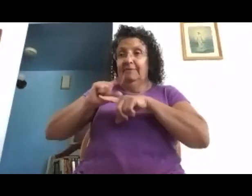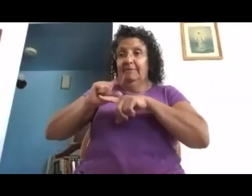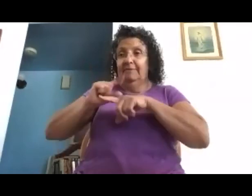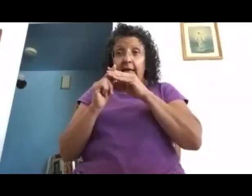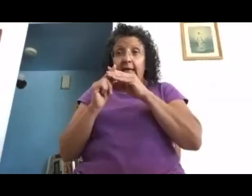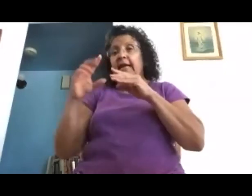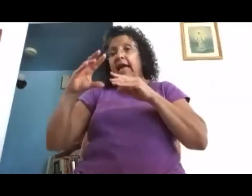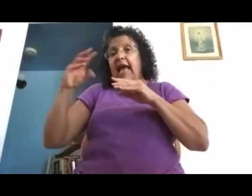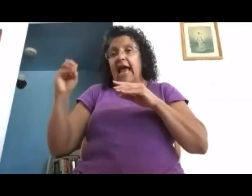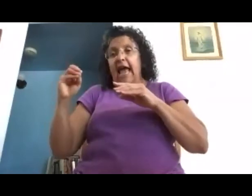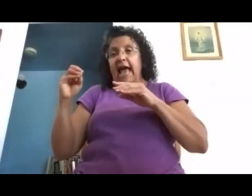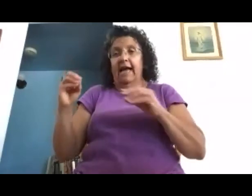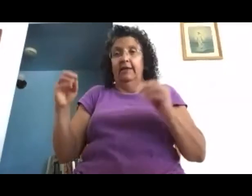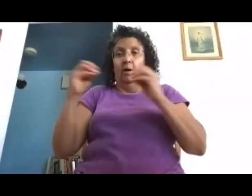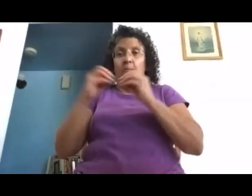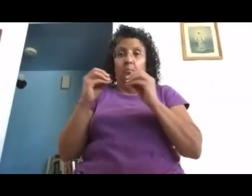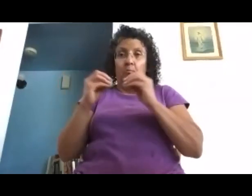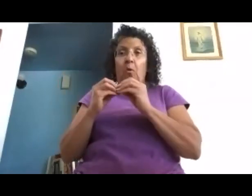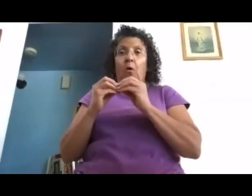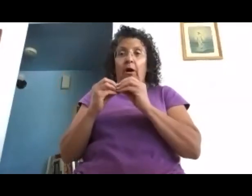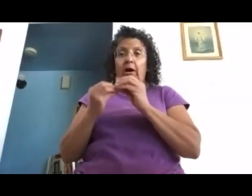4 and day 5.